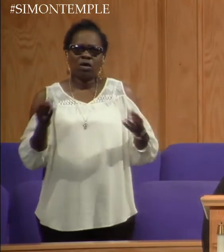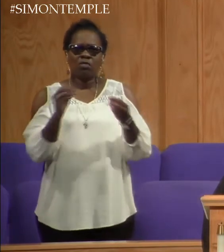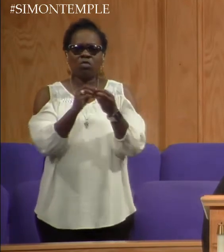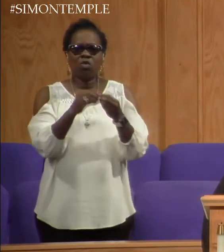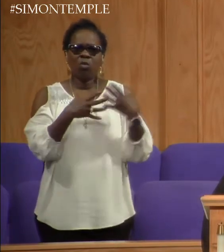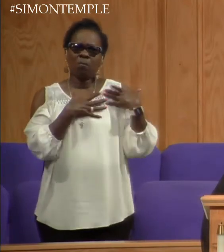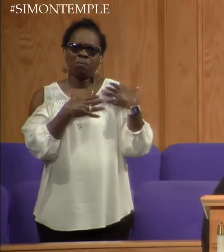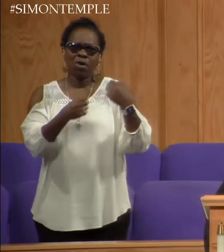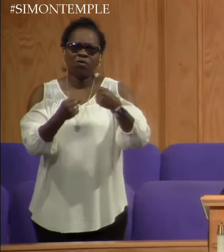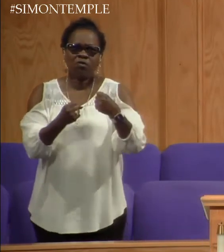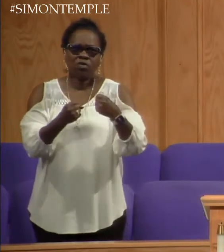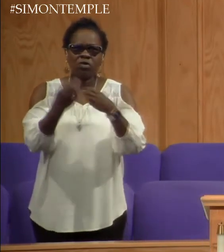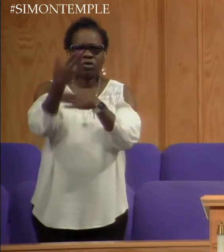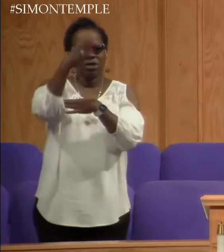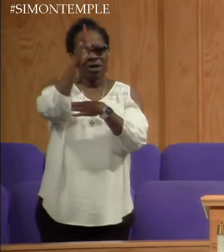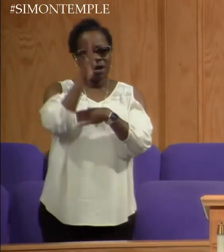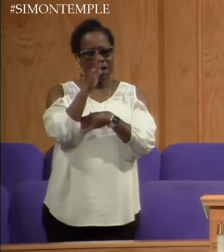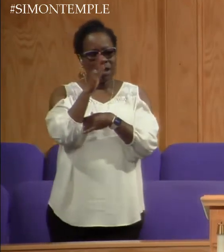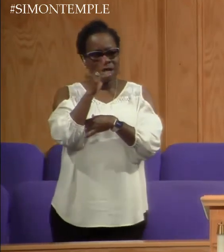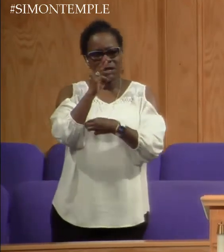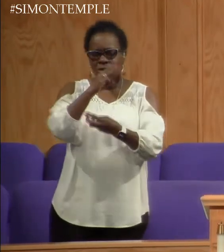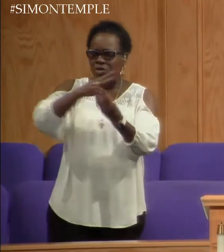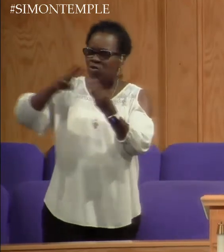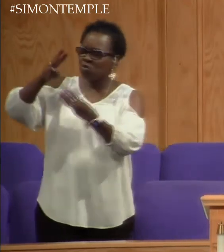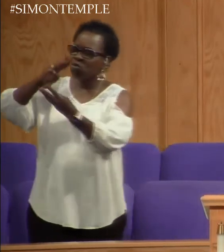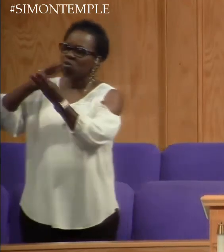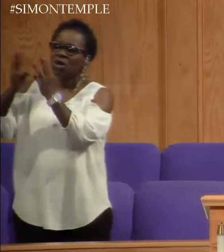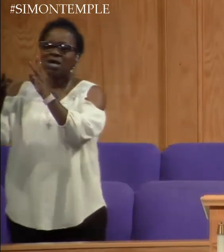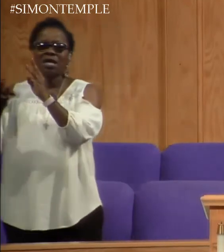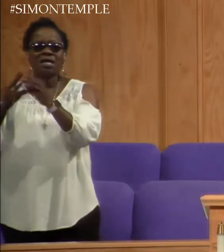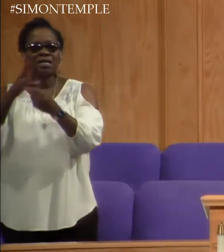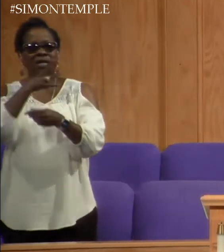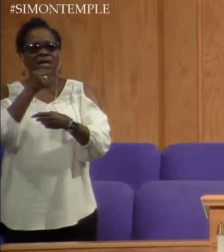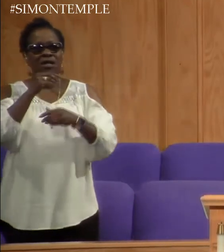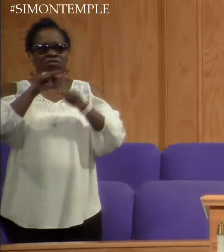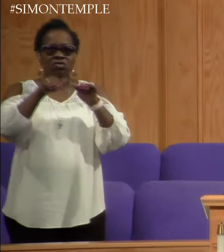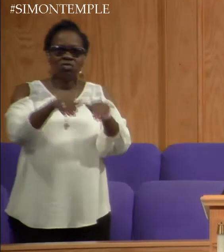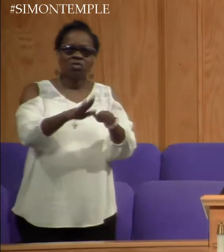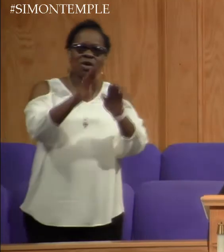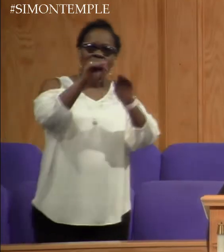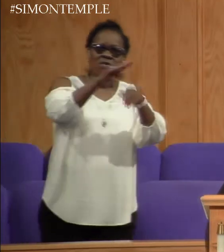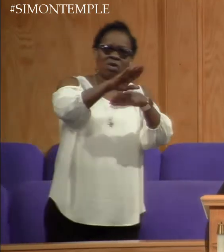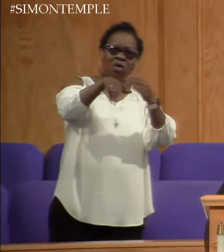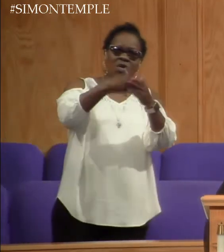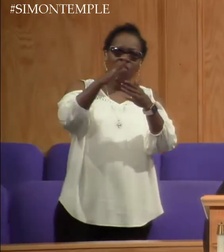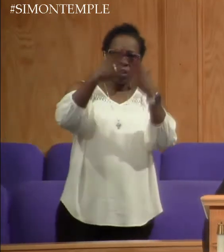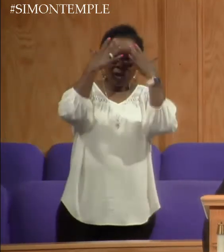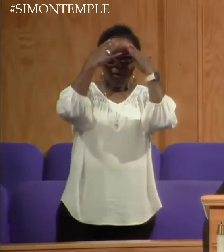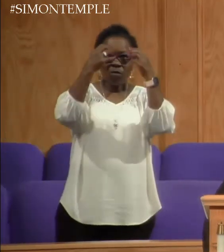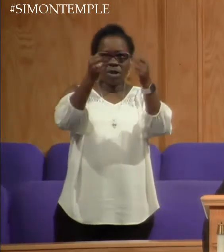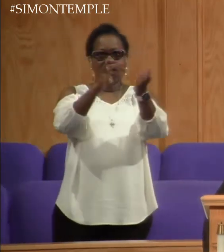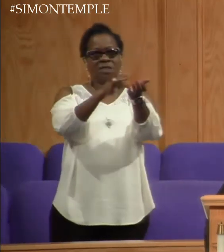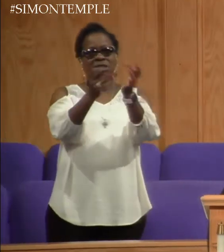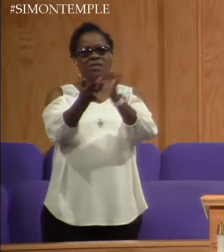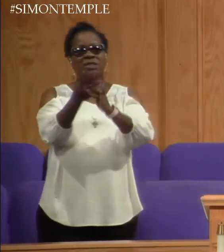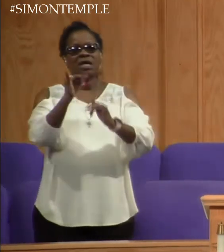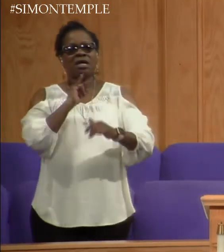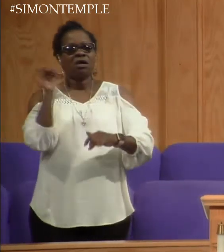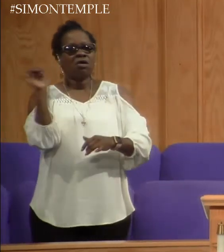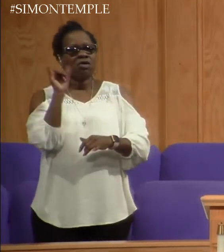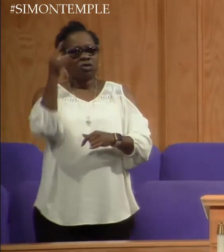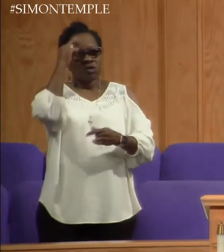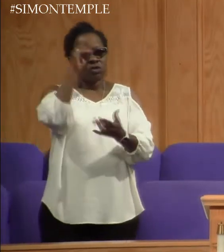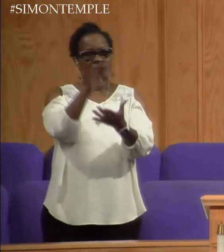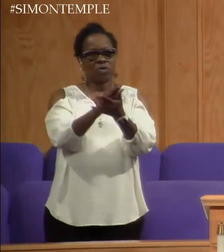God? Just like the wind and the waves obey Jesus, I believe this virus will also. God has all